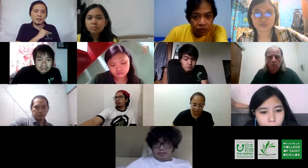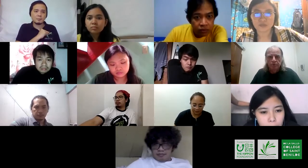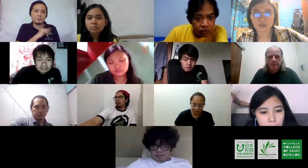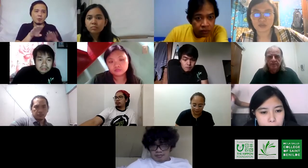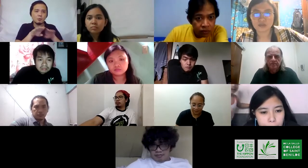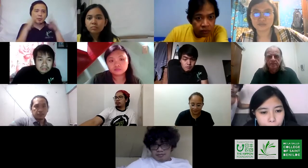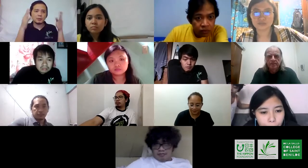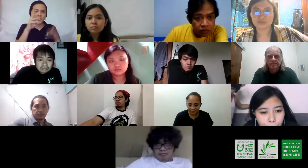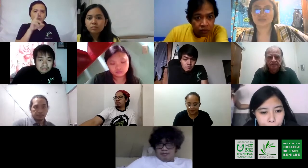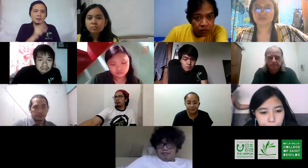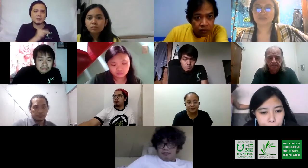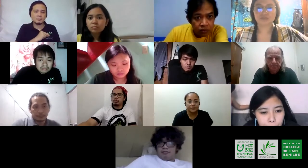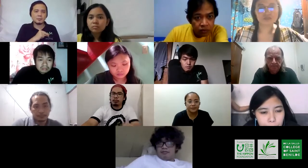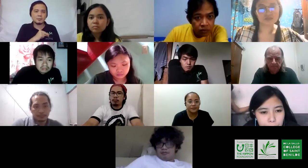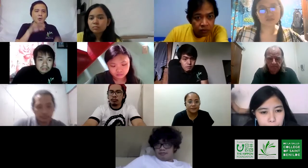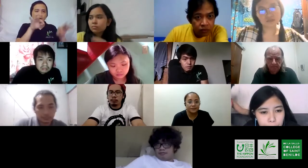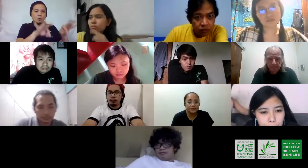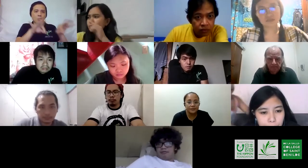Ho Chi Minh City.